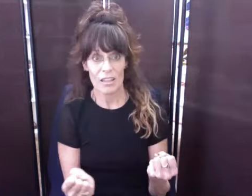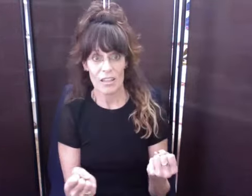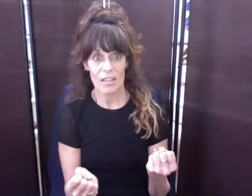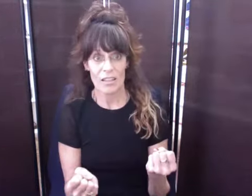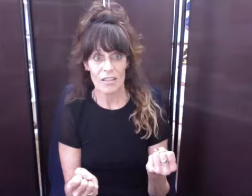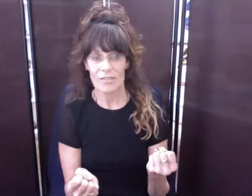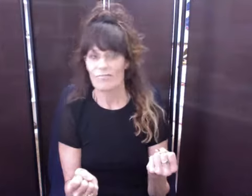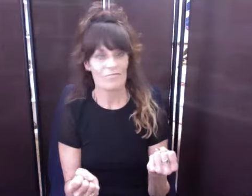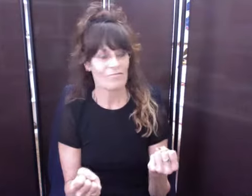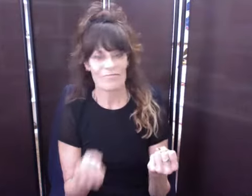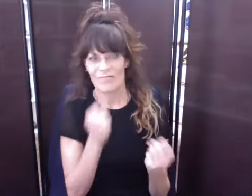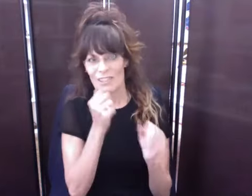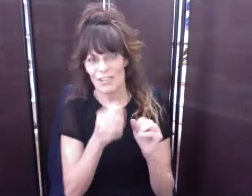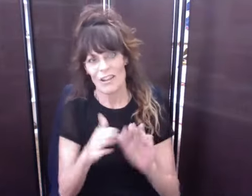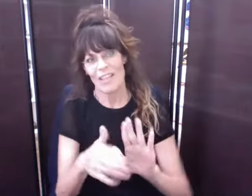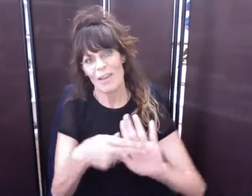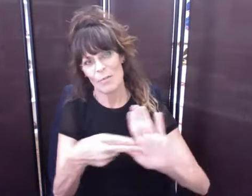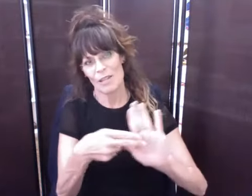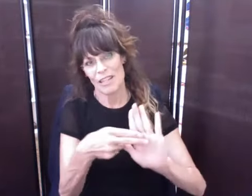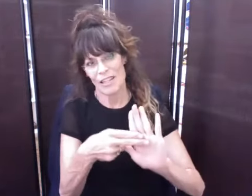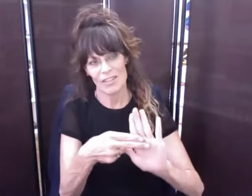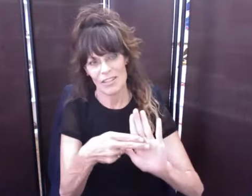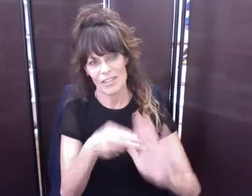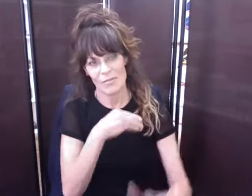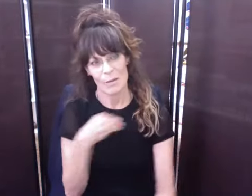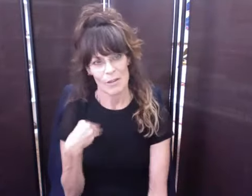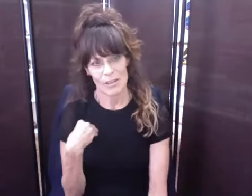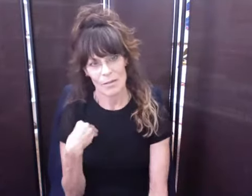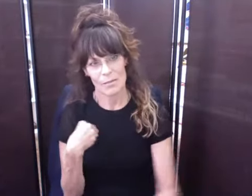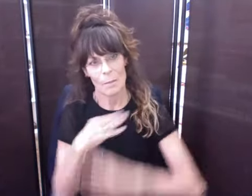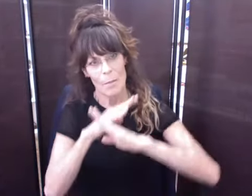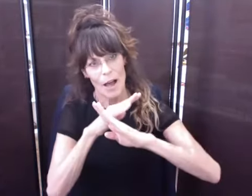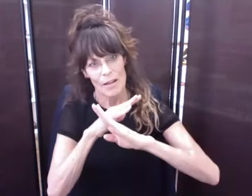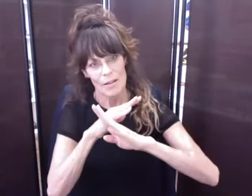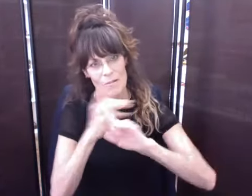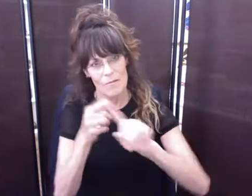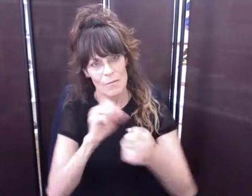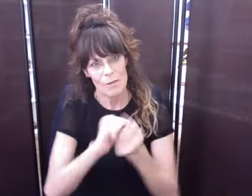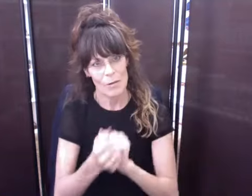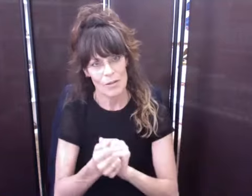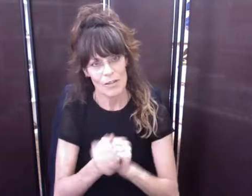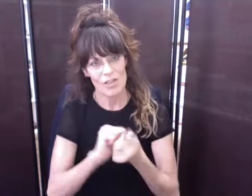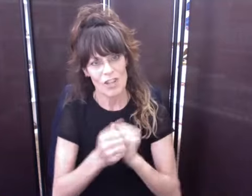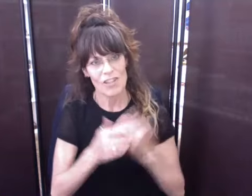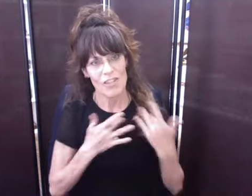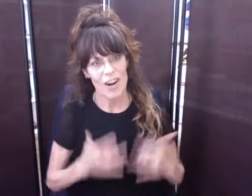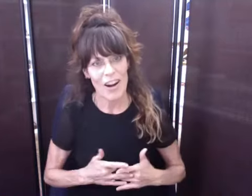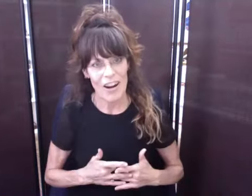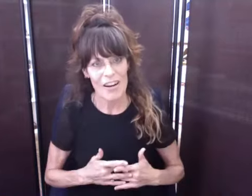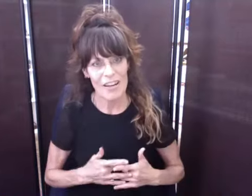your reputation in Alcoholics Anonymous be a block to having a conversion, to having a change of heart, to experiencing this spiritual awakening